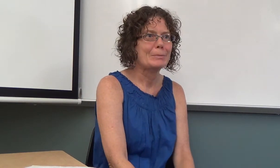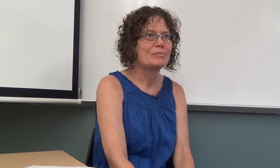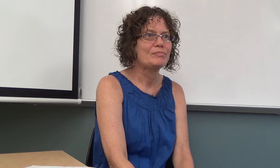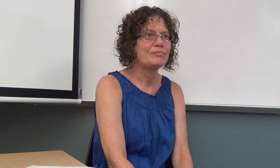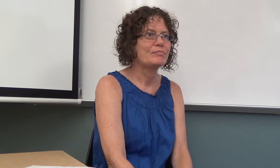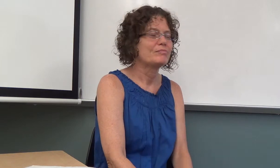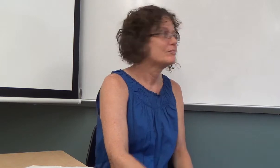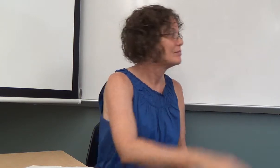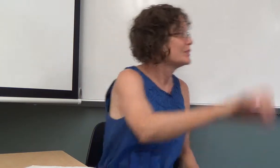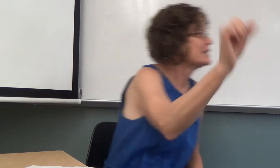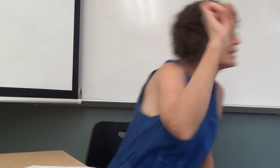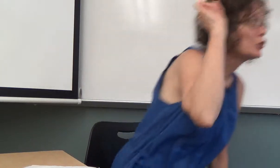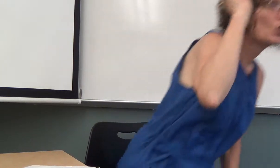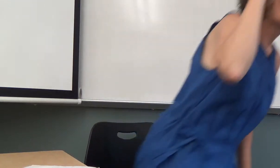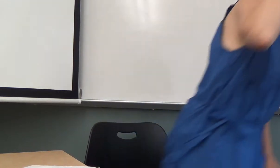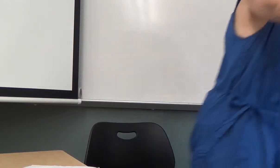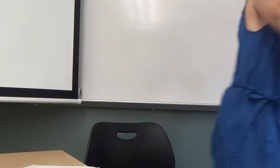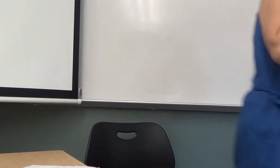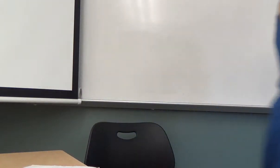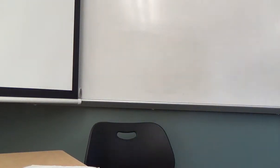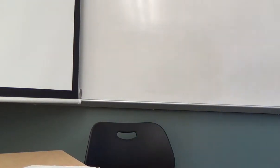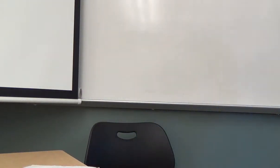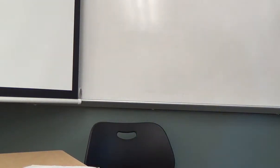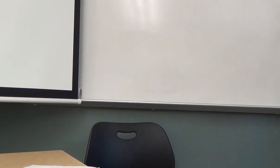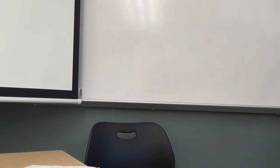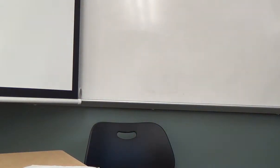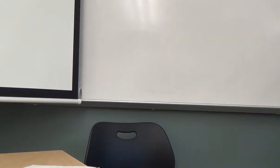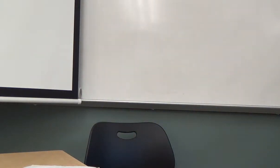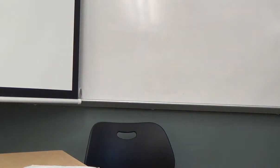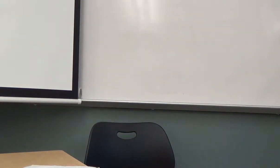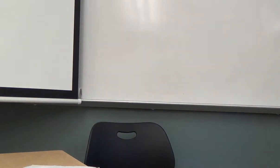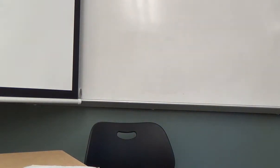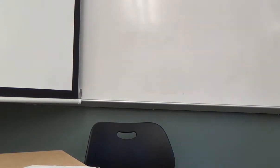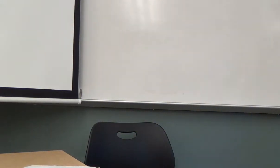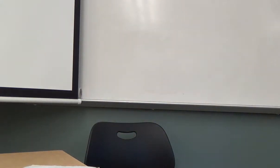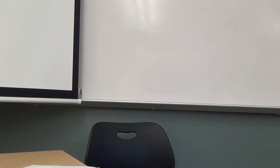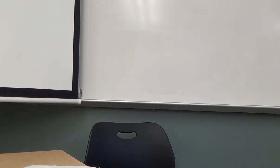Sandra, can we work together? I'm sorry.